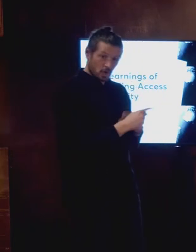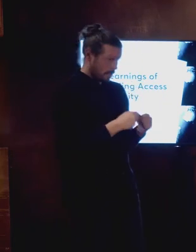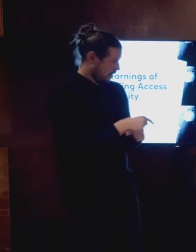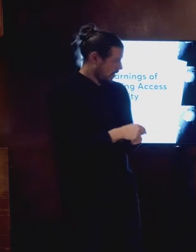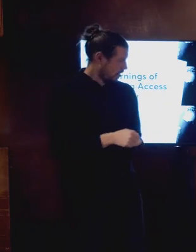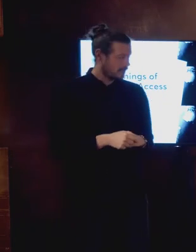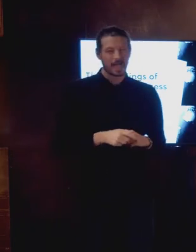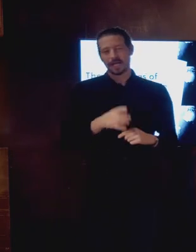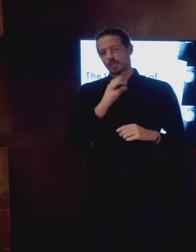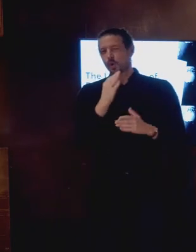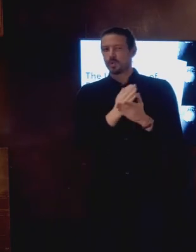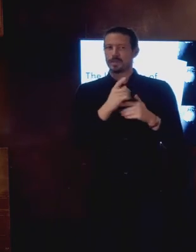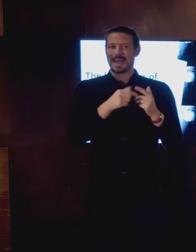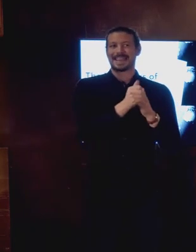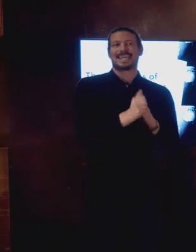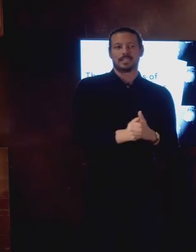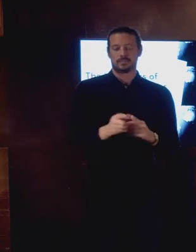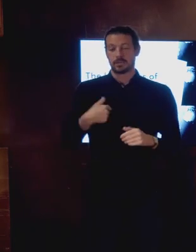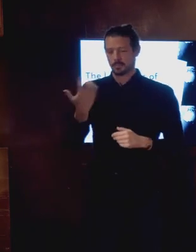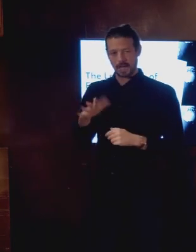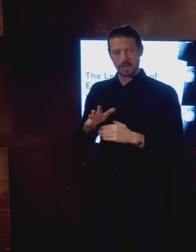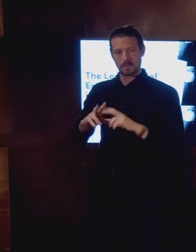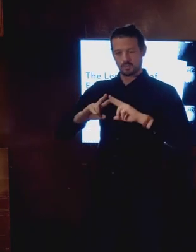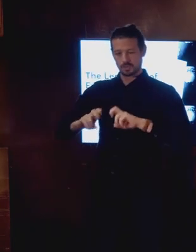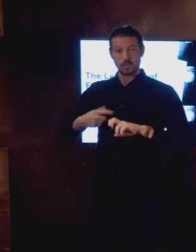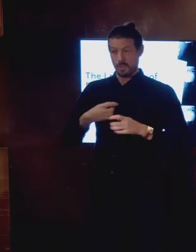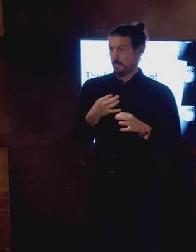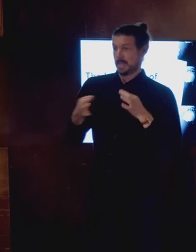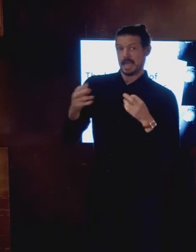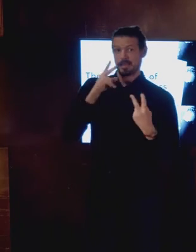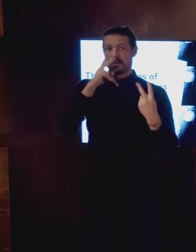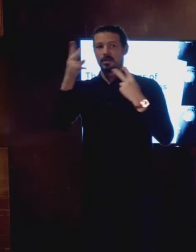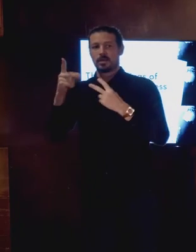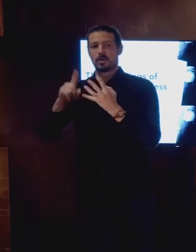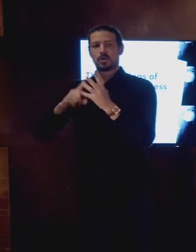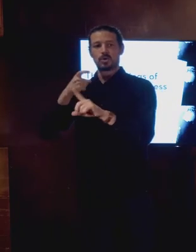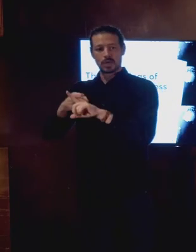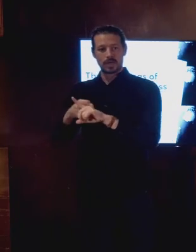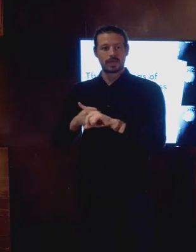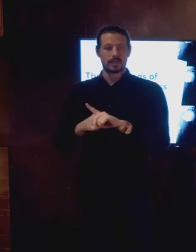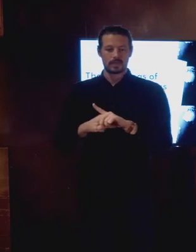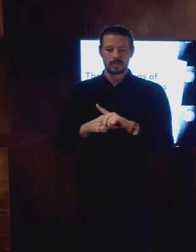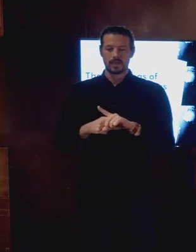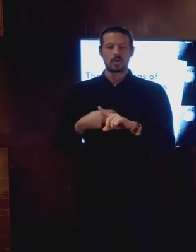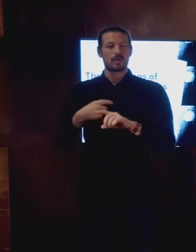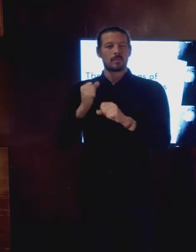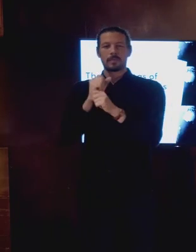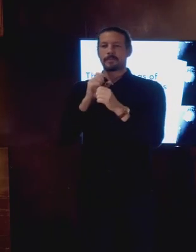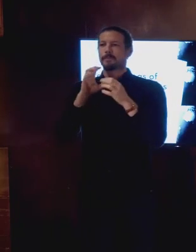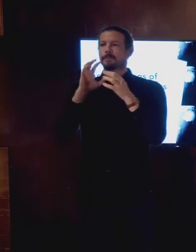I mean, that's not so much about lead, but I did some research because we wanted to go to the UK, and I came across. We'd made some connections